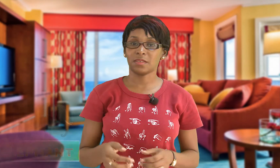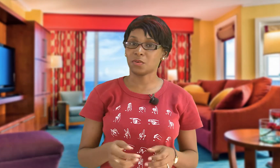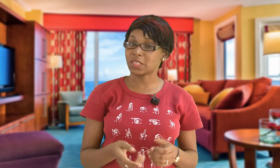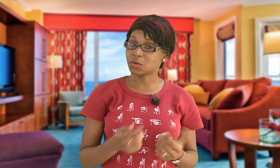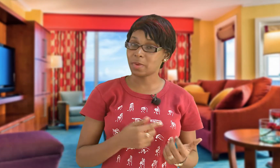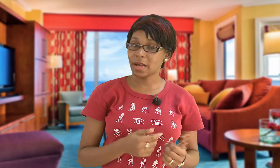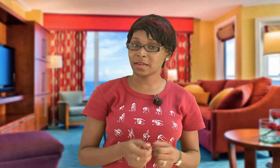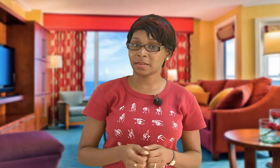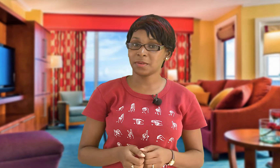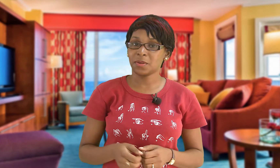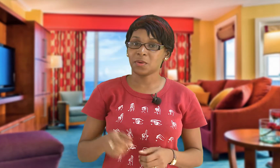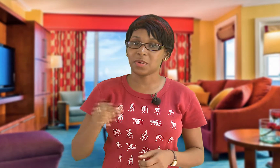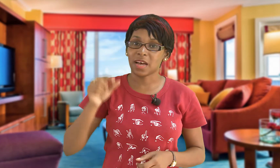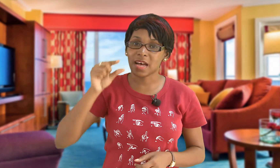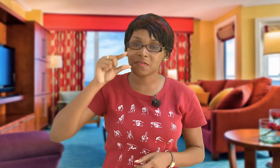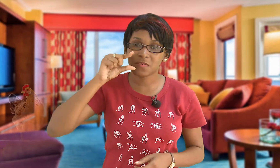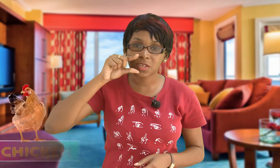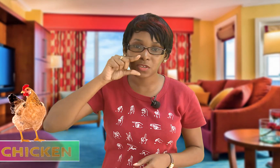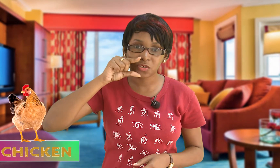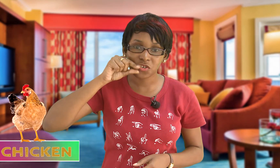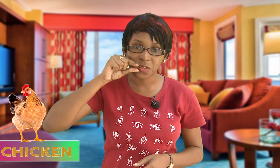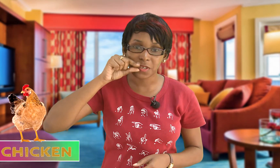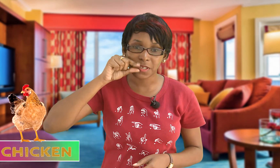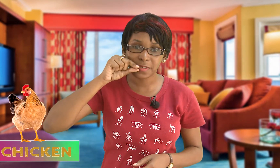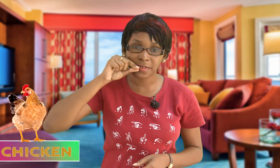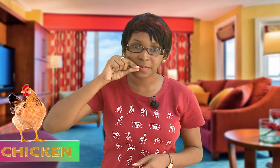Now let's go back. We have chicken,